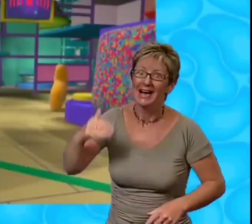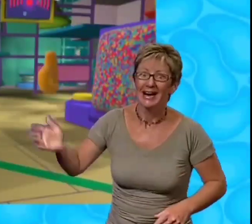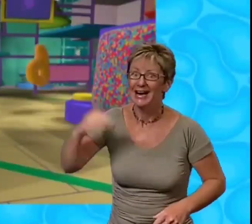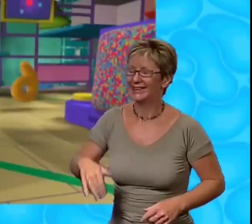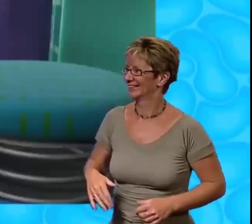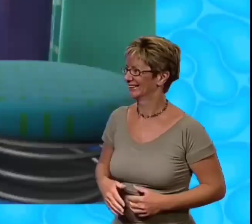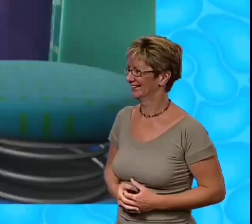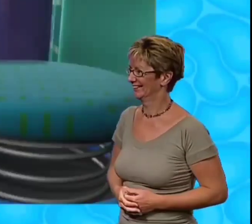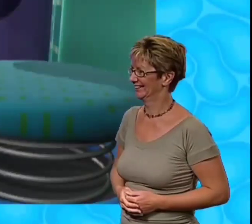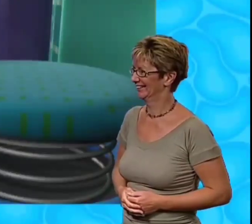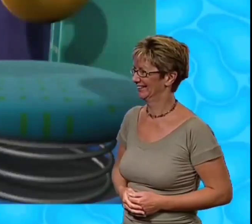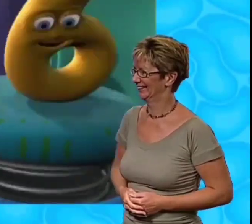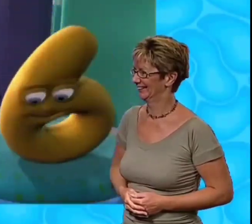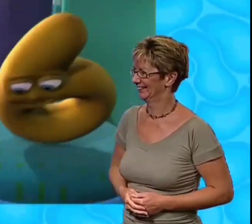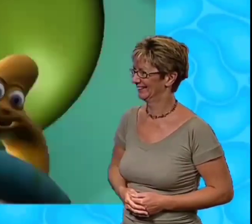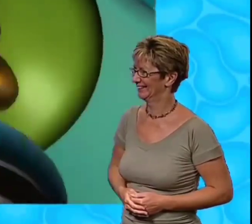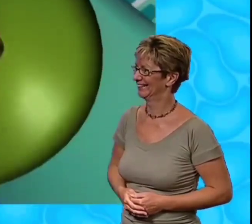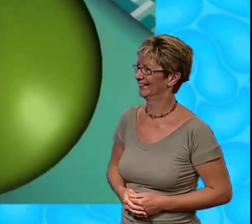Come on!